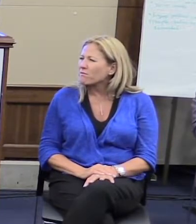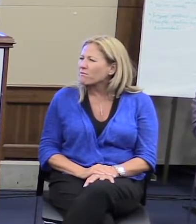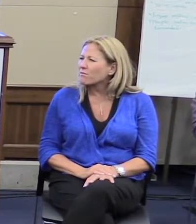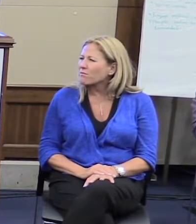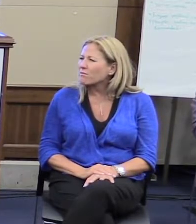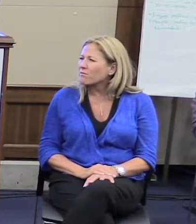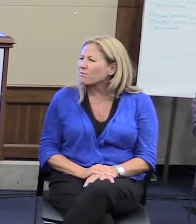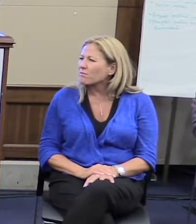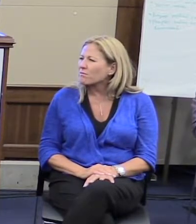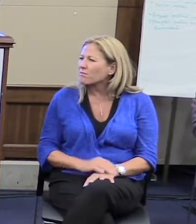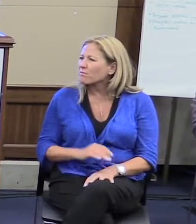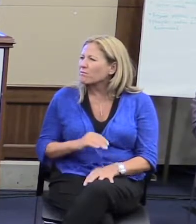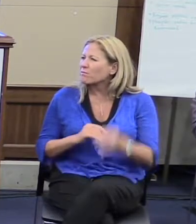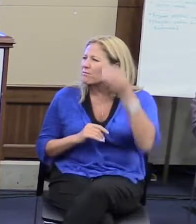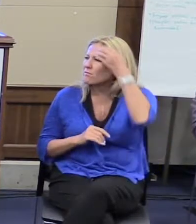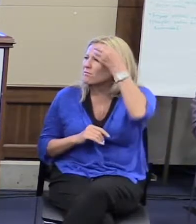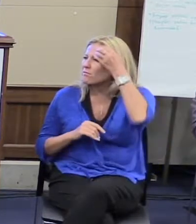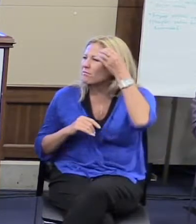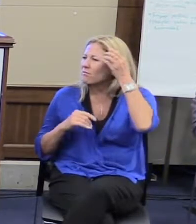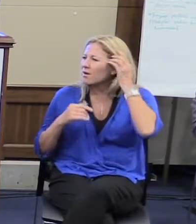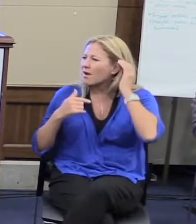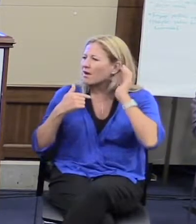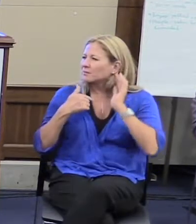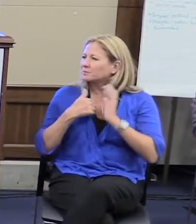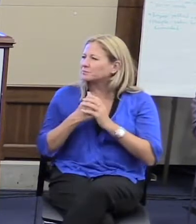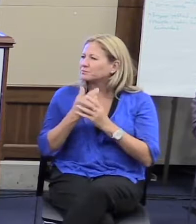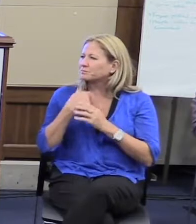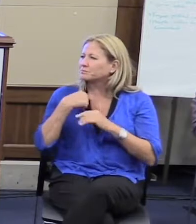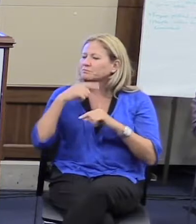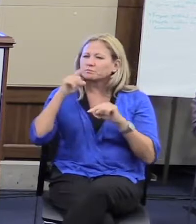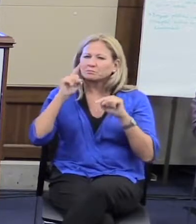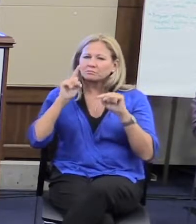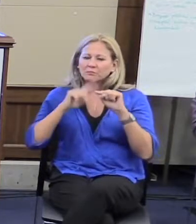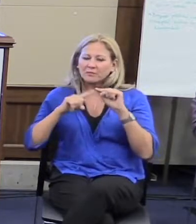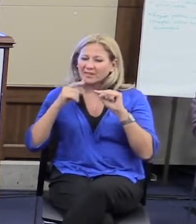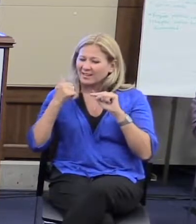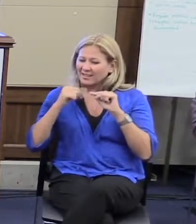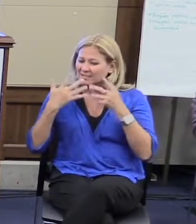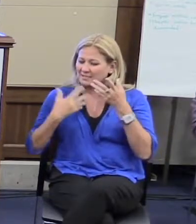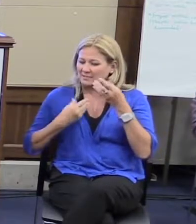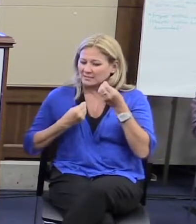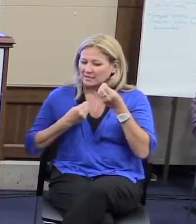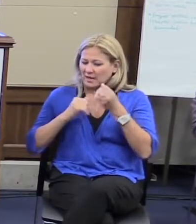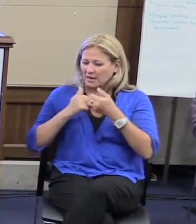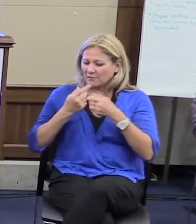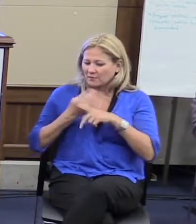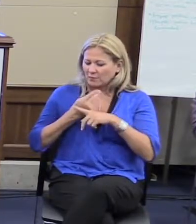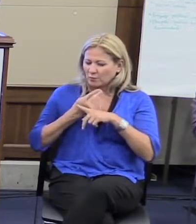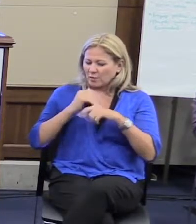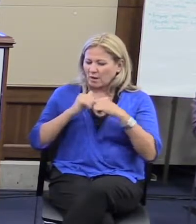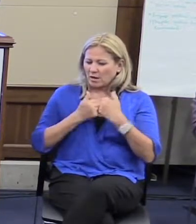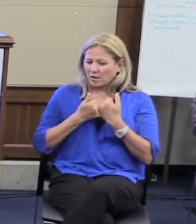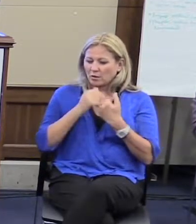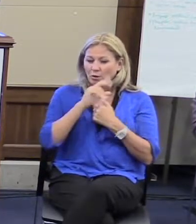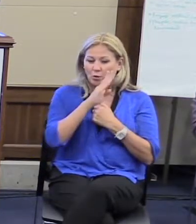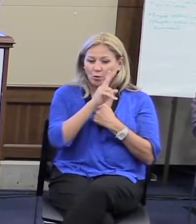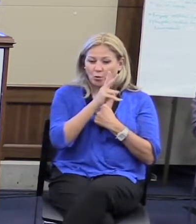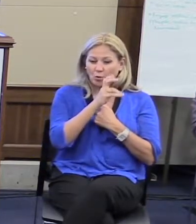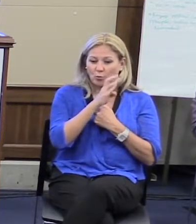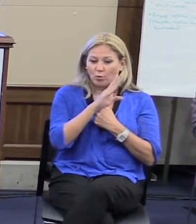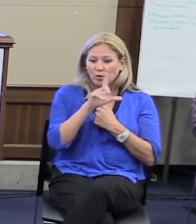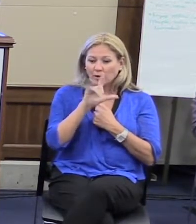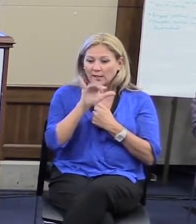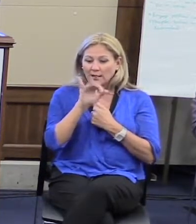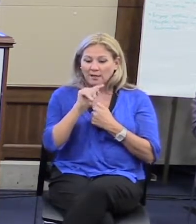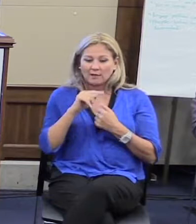go off better, but not enough to be self-sufficient. And also, is there a way we can like figure out to make it to allow Uber, Lyft to be deducted?